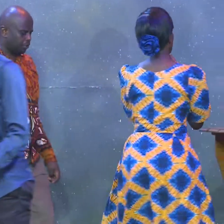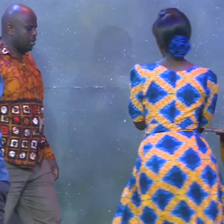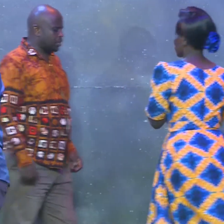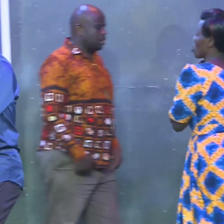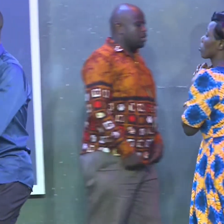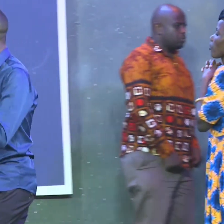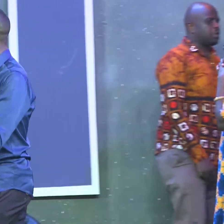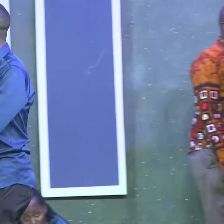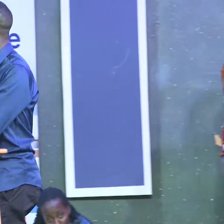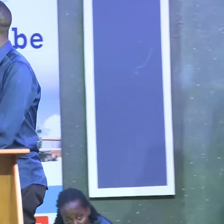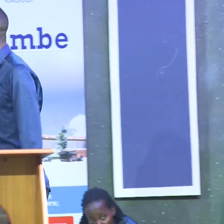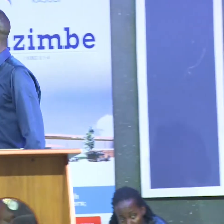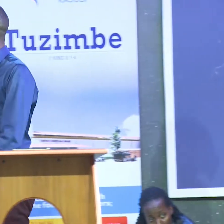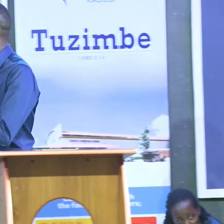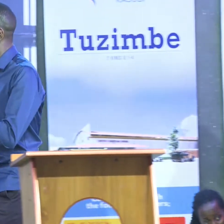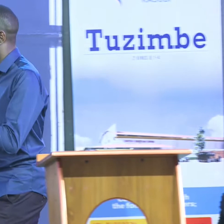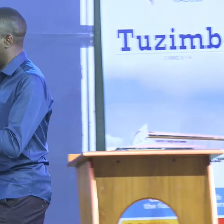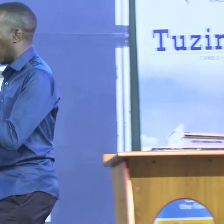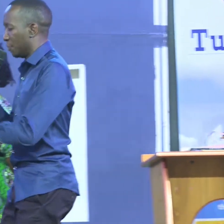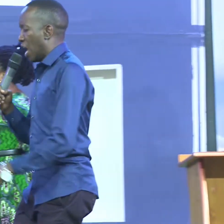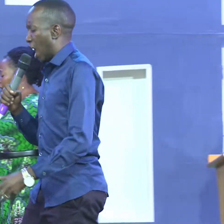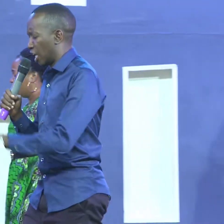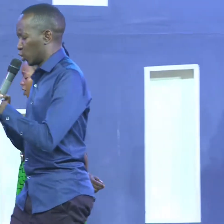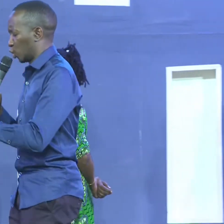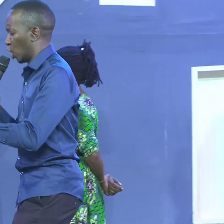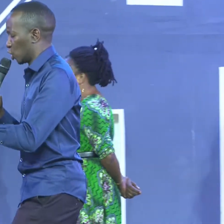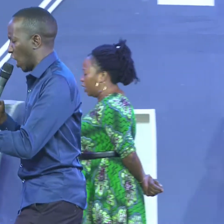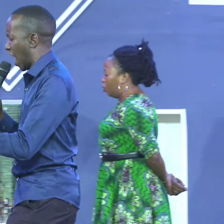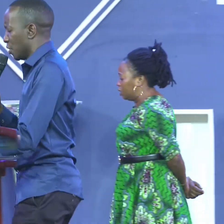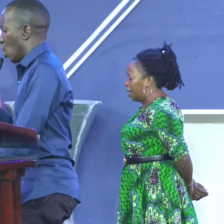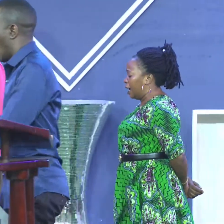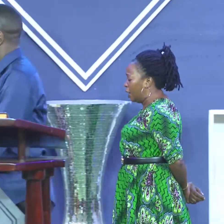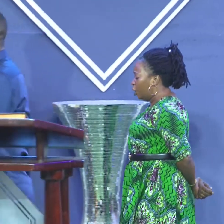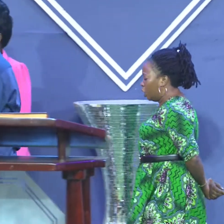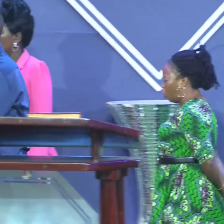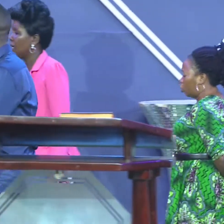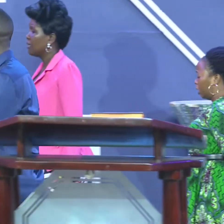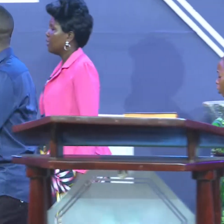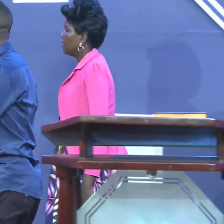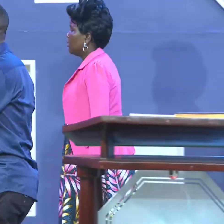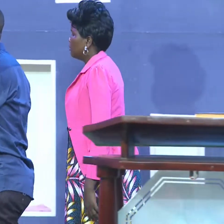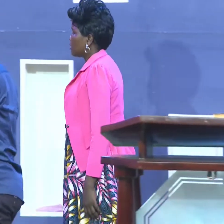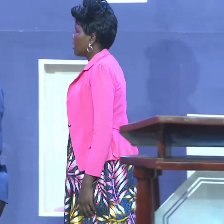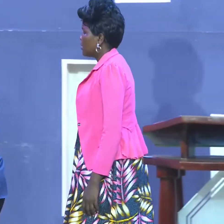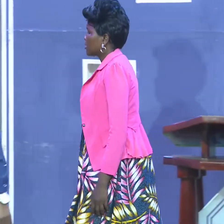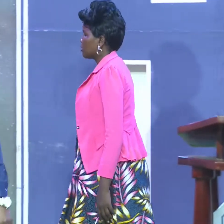abaye waliwo amafuta waliwo amafuta agatutolosa okutujja